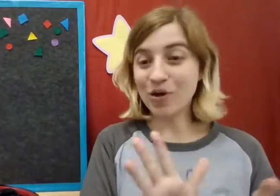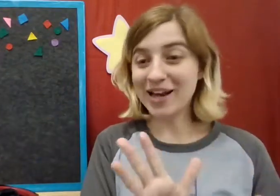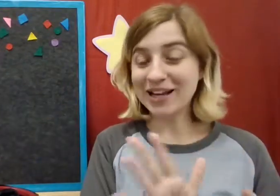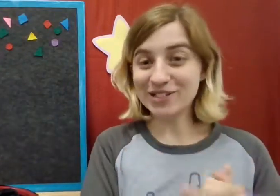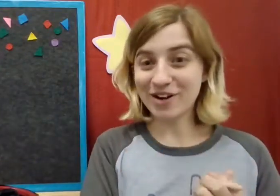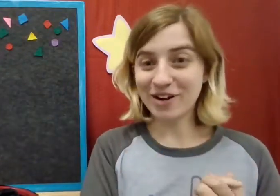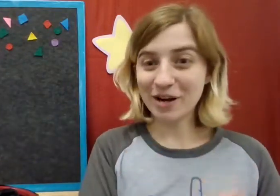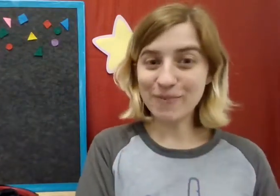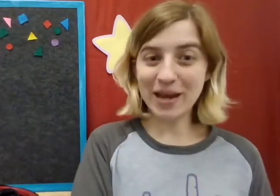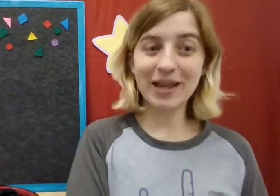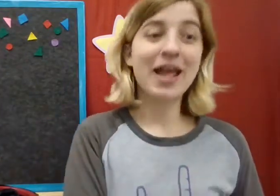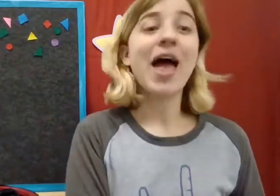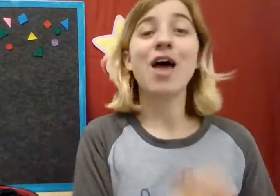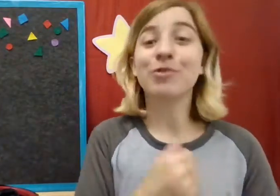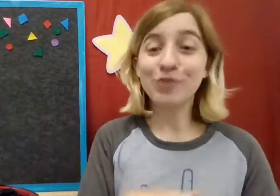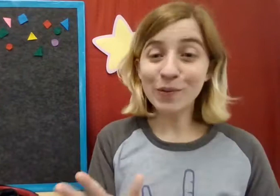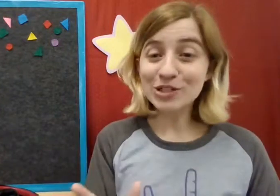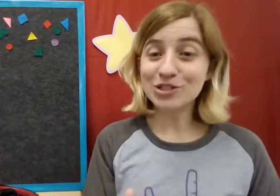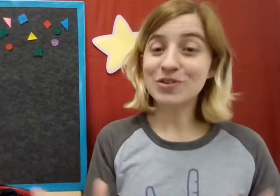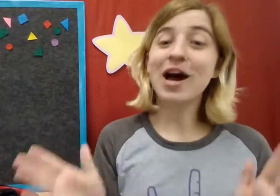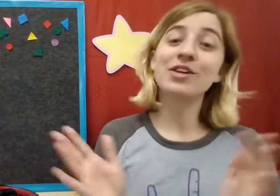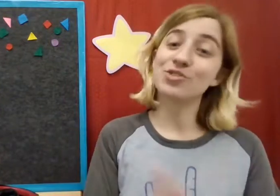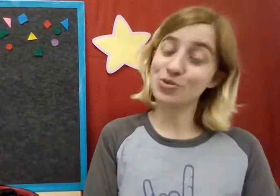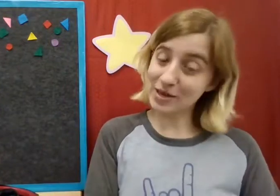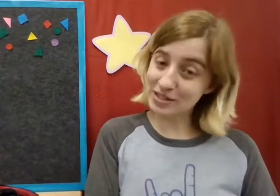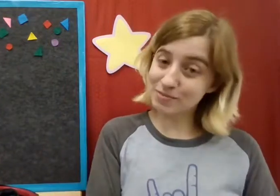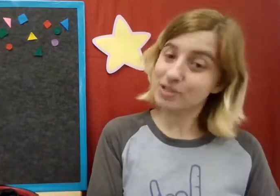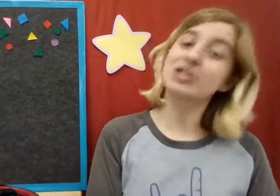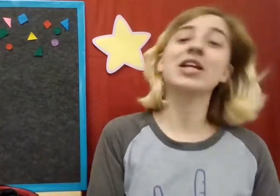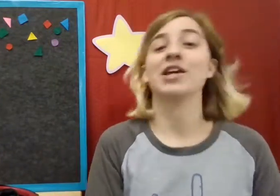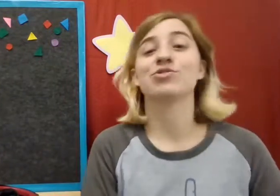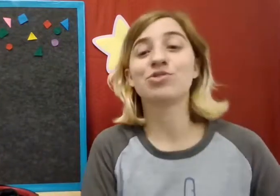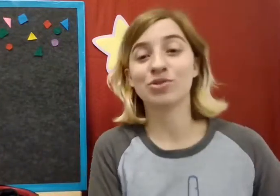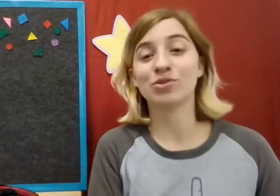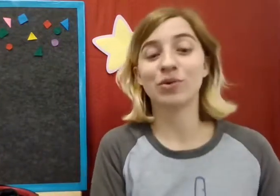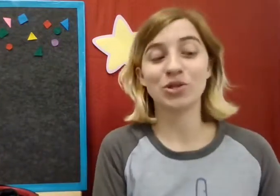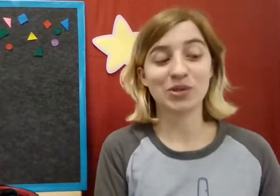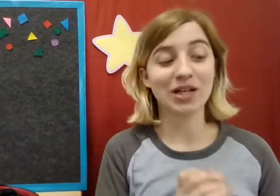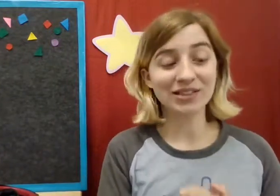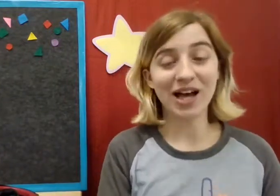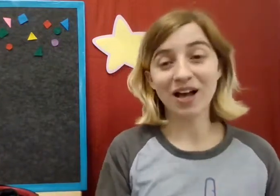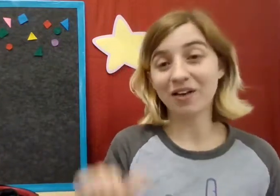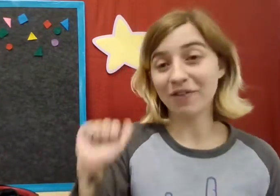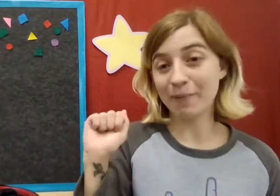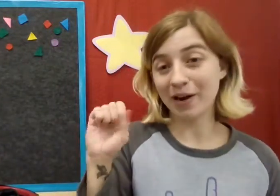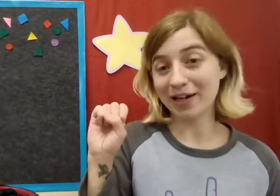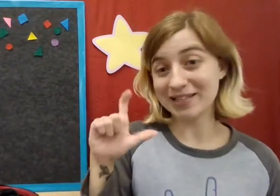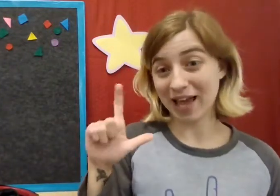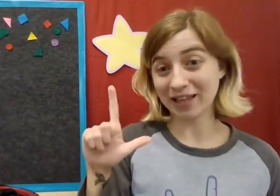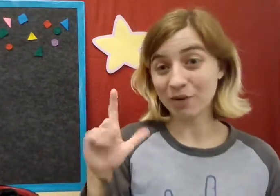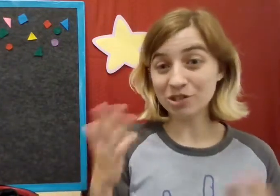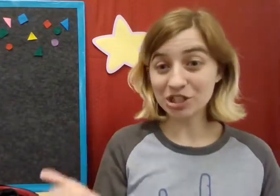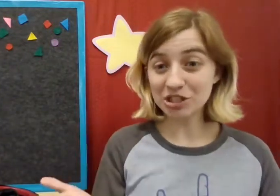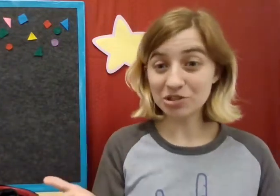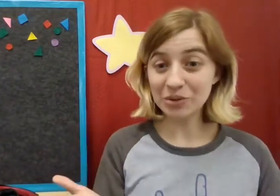and get started in a minute. And before we do, I do want to mention that I do use a lot of American Sign Language in this story